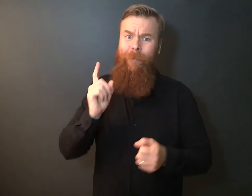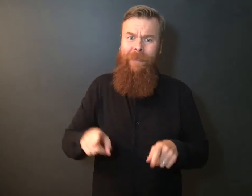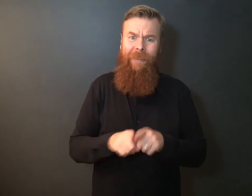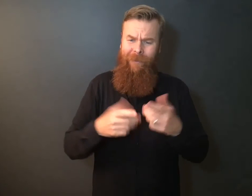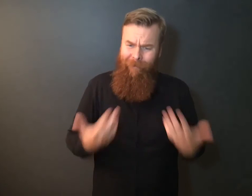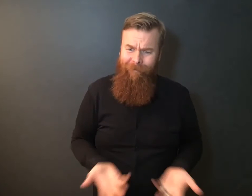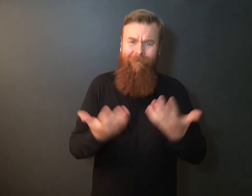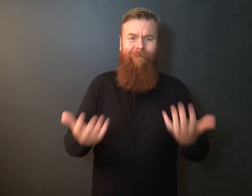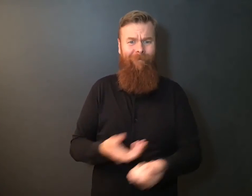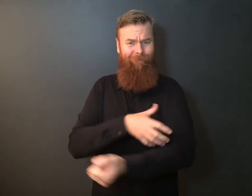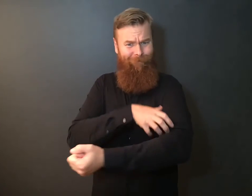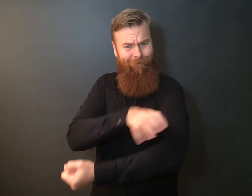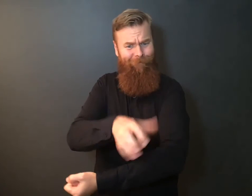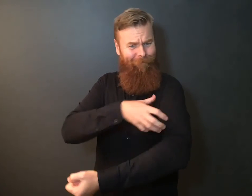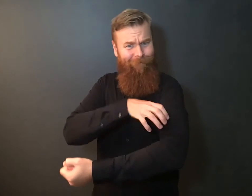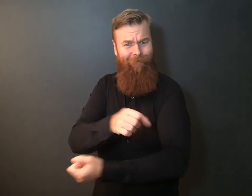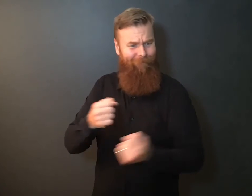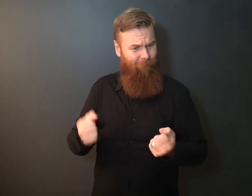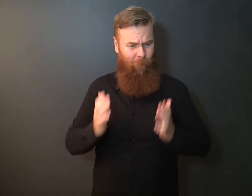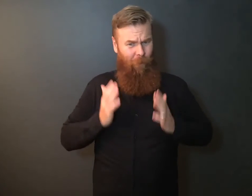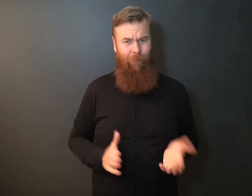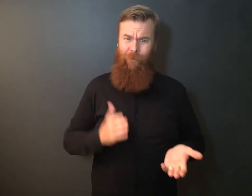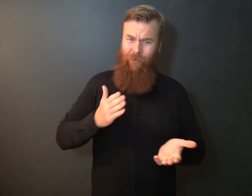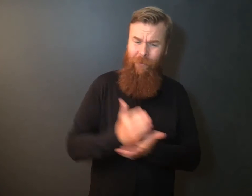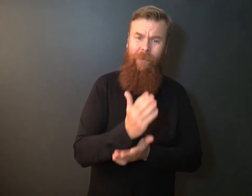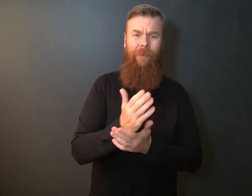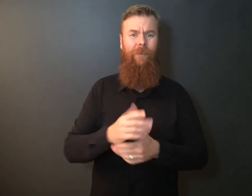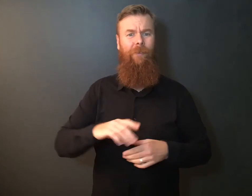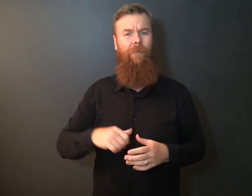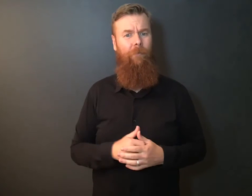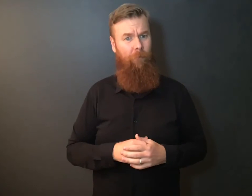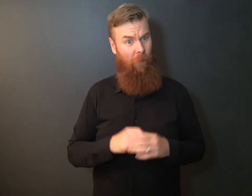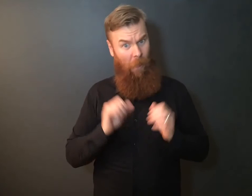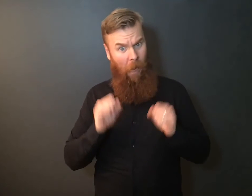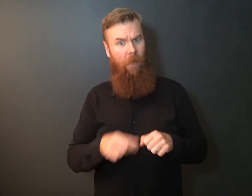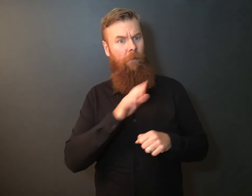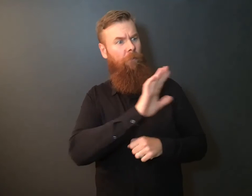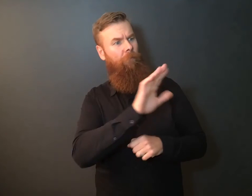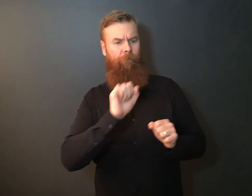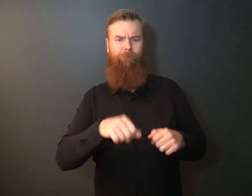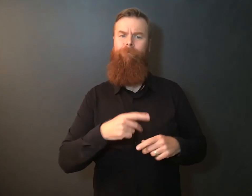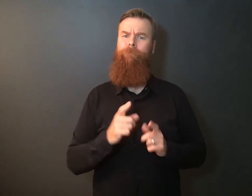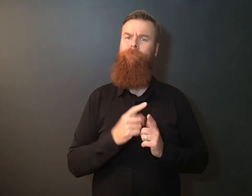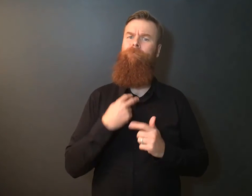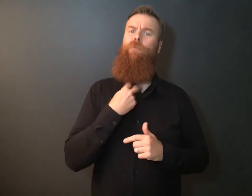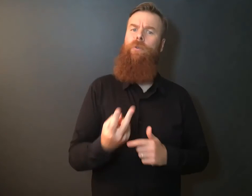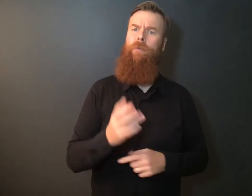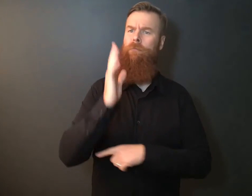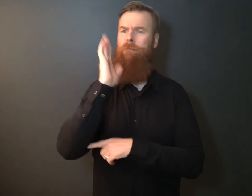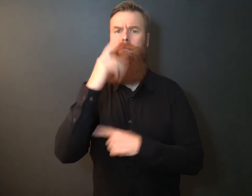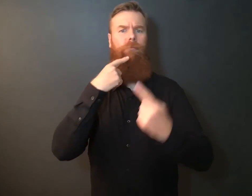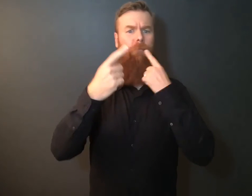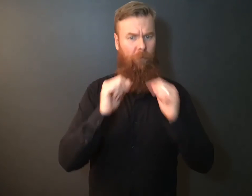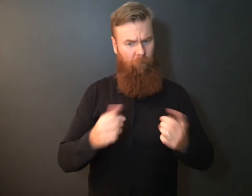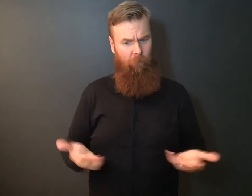If they could be empowered, they would be able to speak for themselves with mentors, friends, who many have other disabilities like those